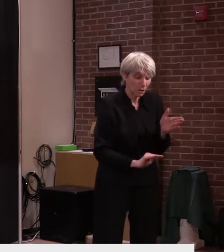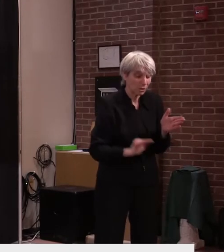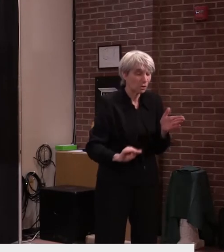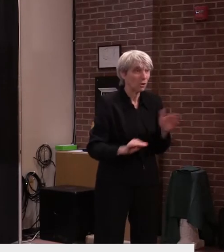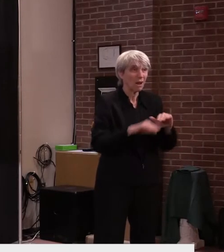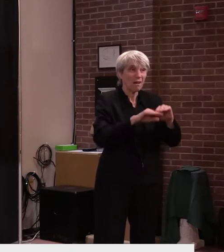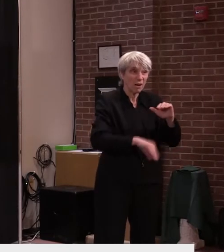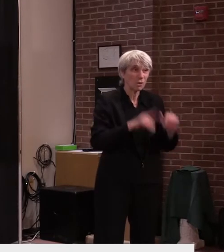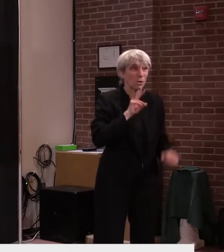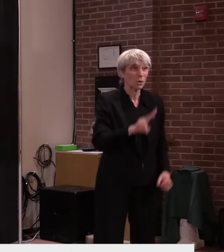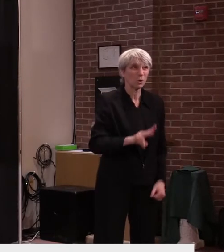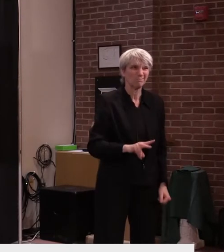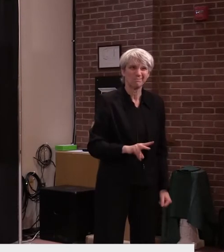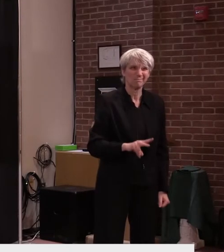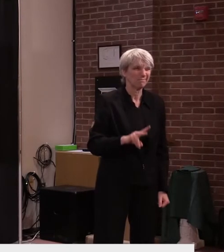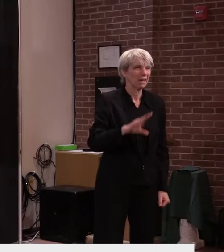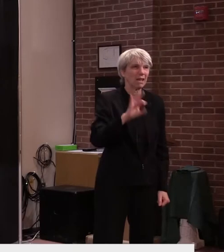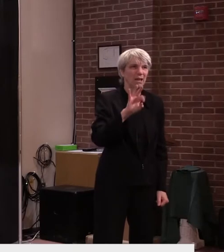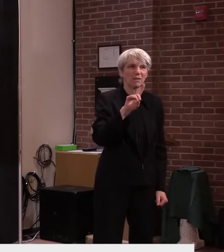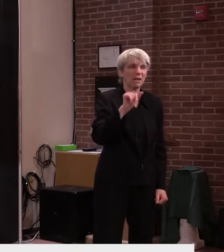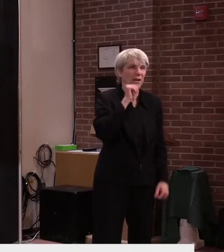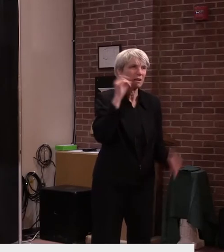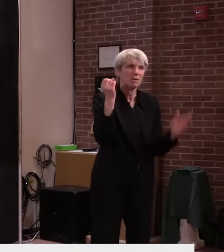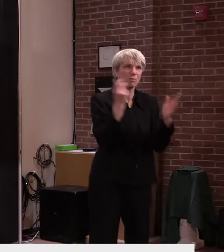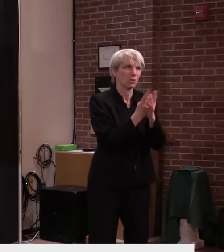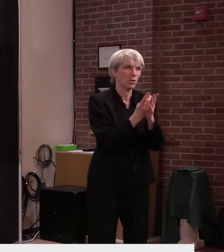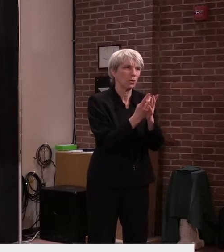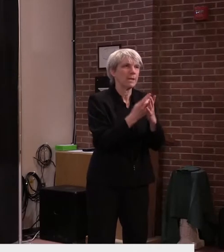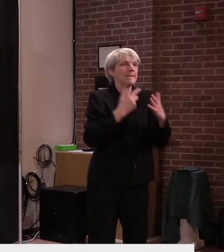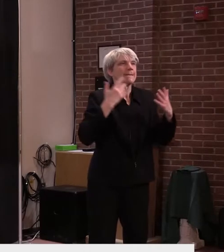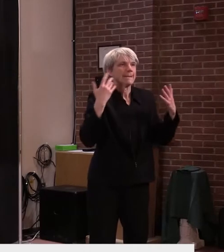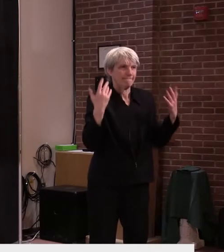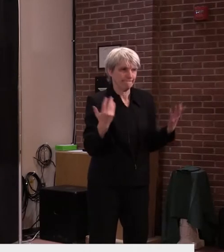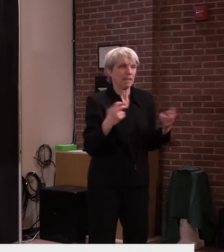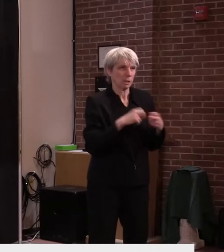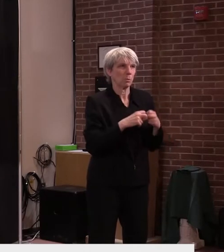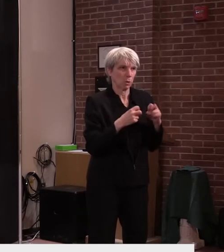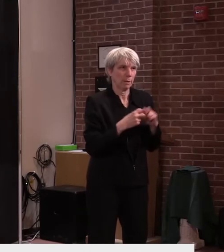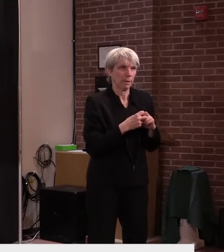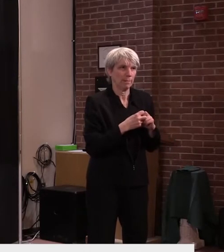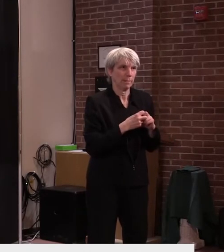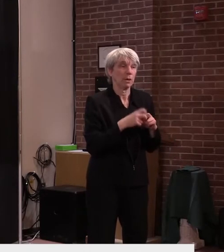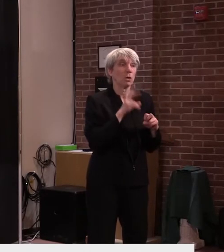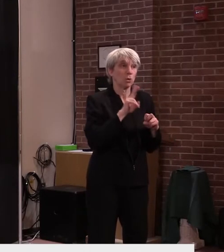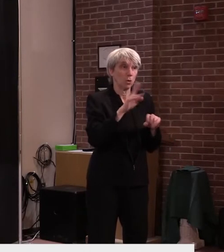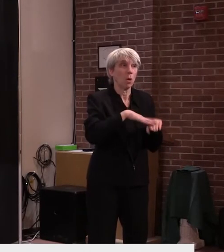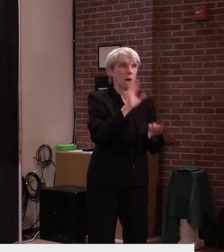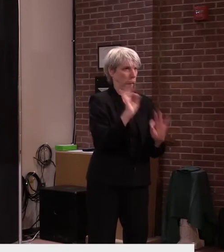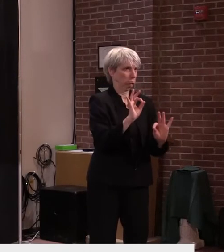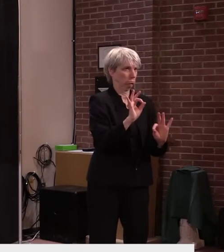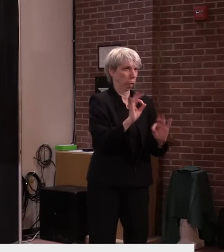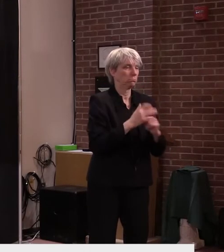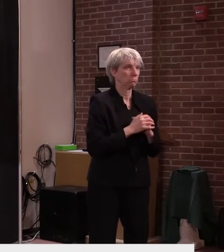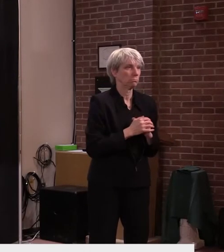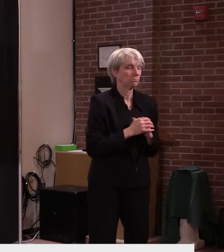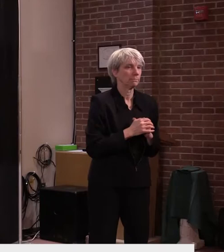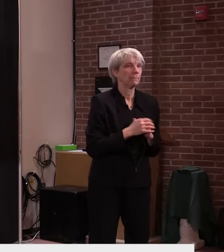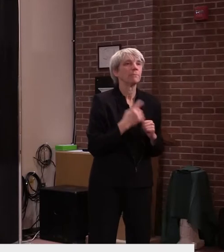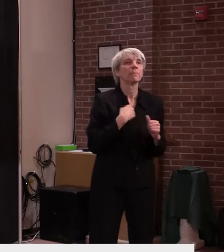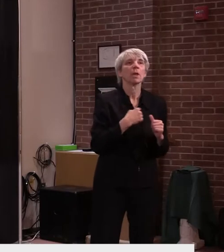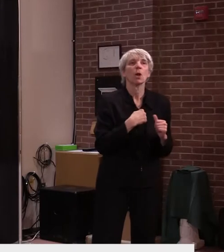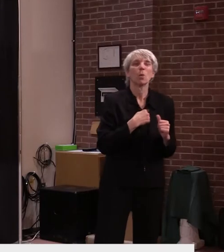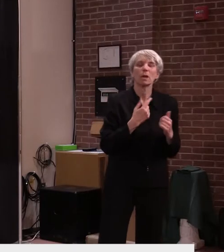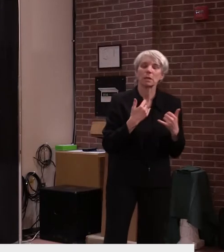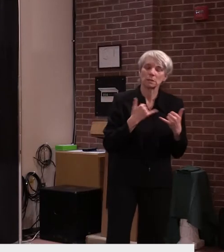2, and that's a challenge that we need to work through. We continue to strongly advocate for universal